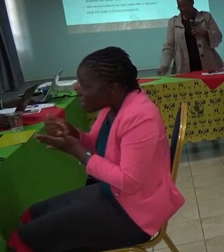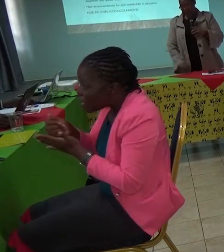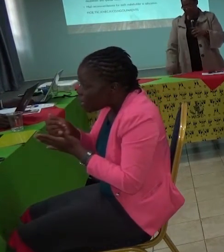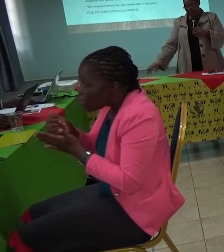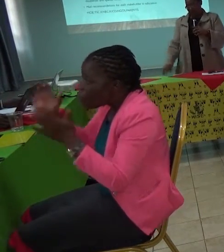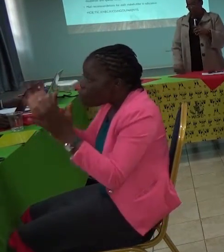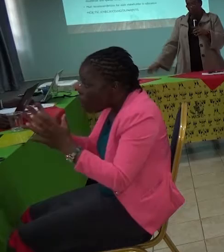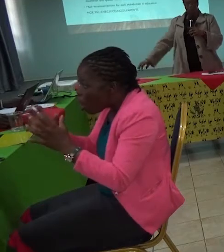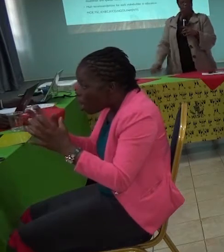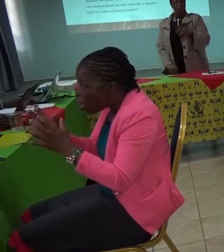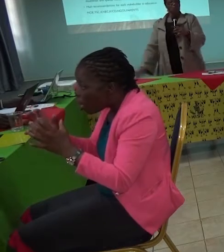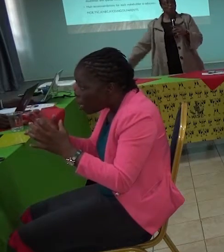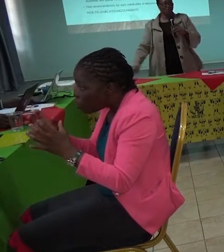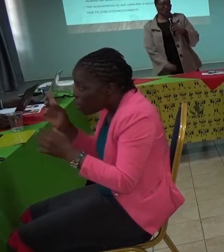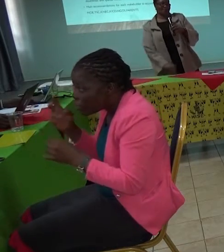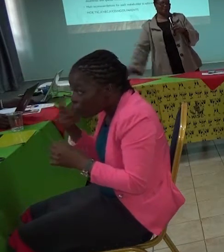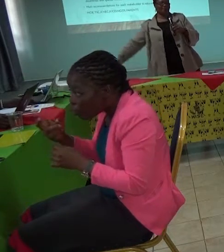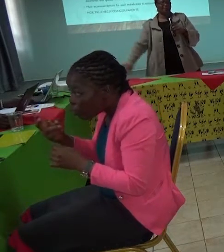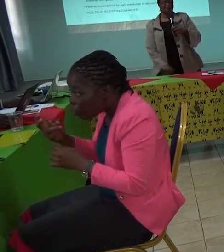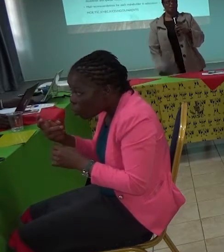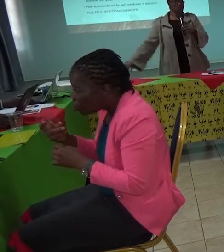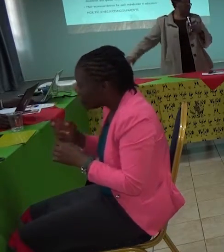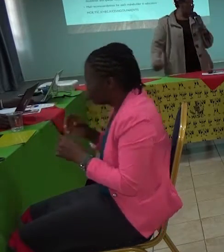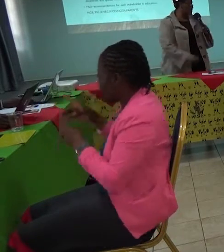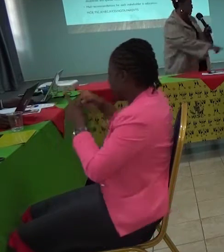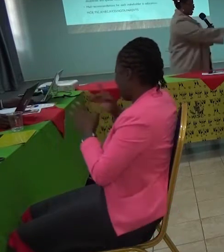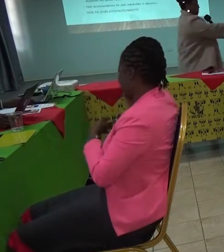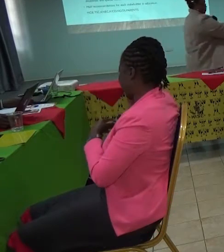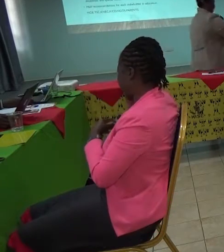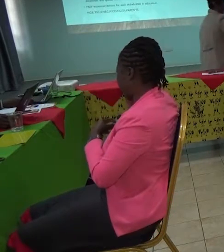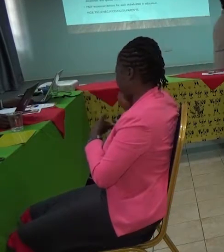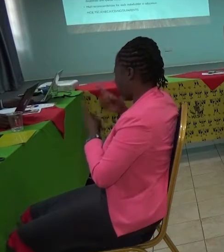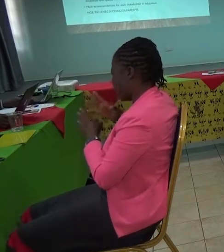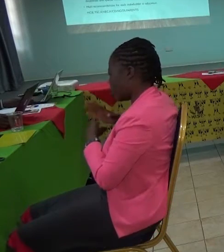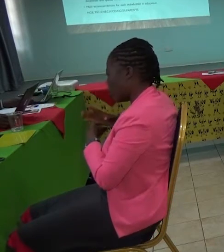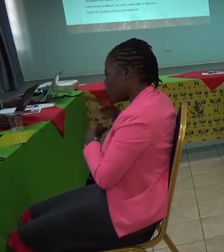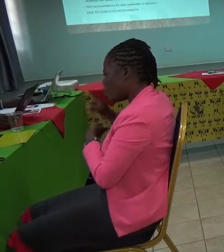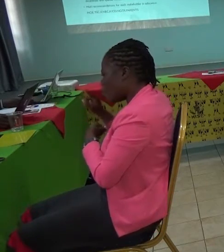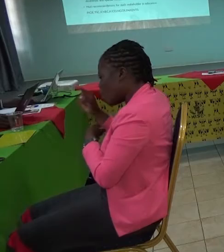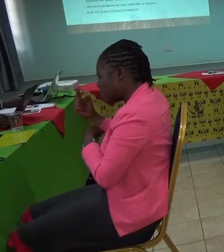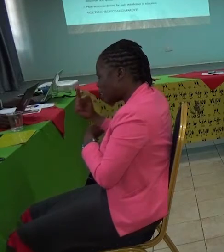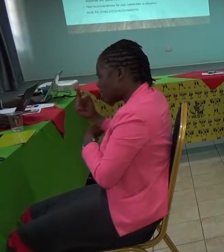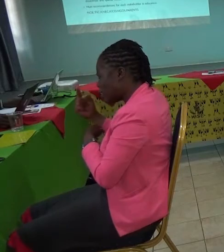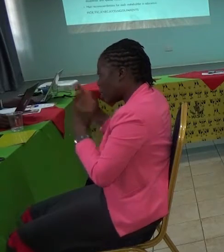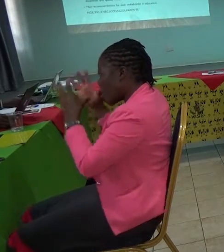director, your first football ball, was it like this one? No.